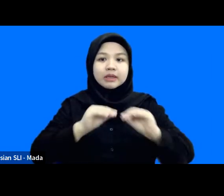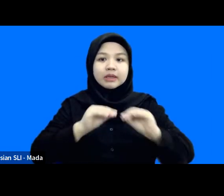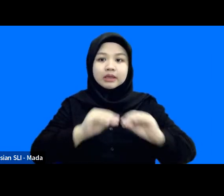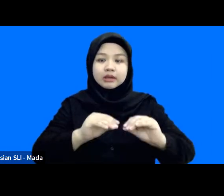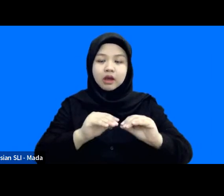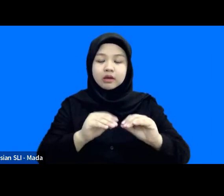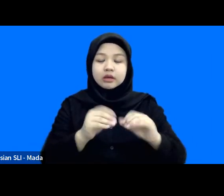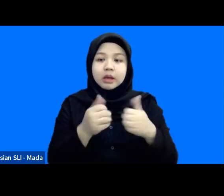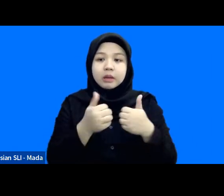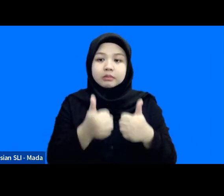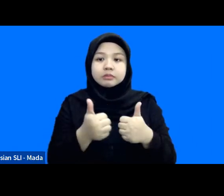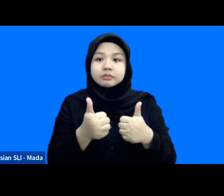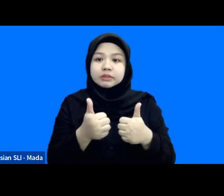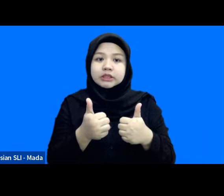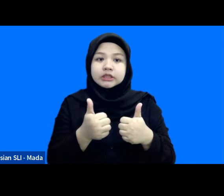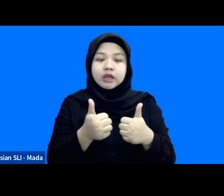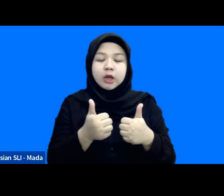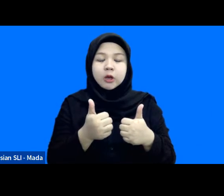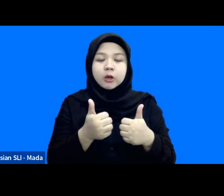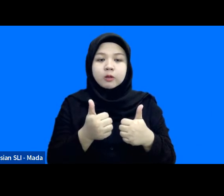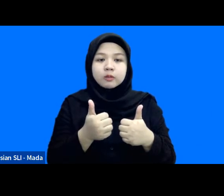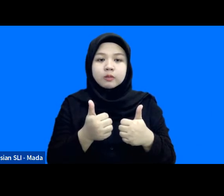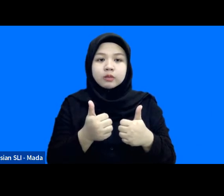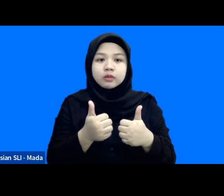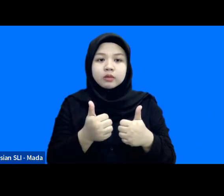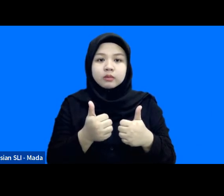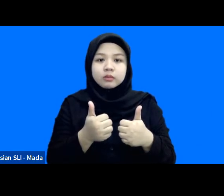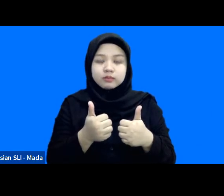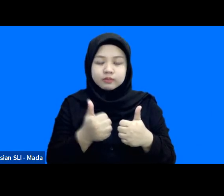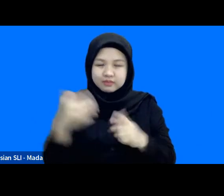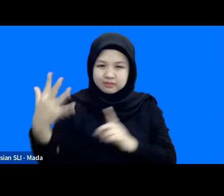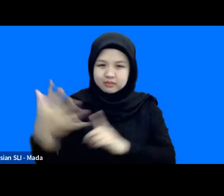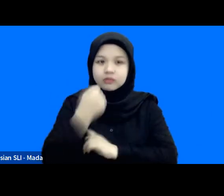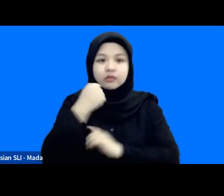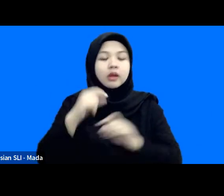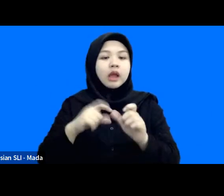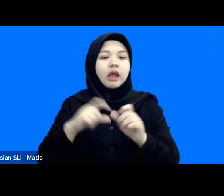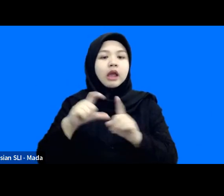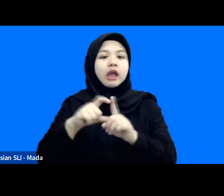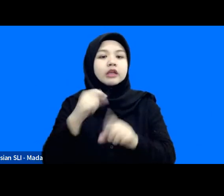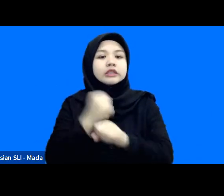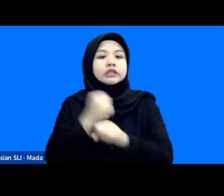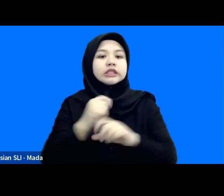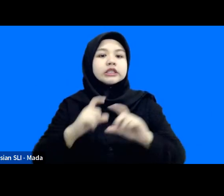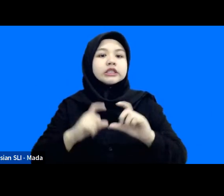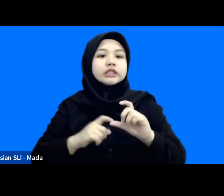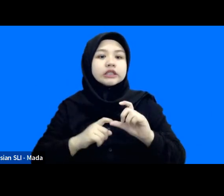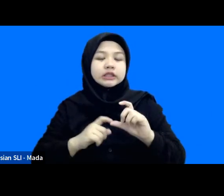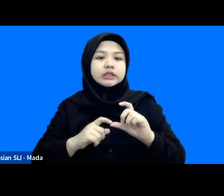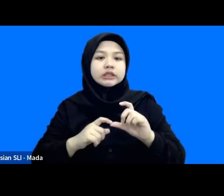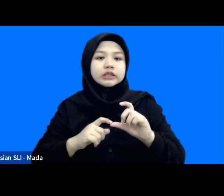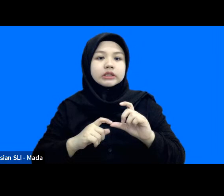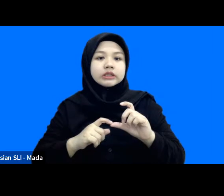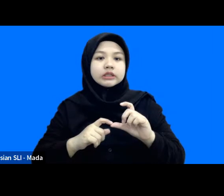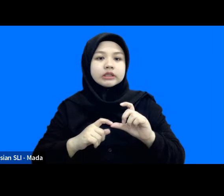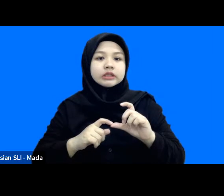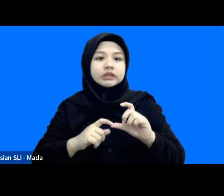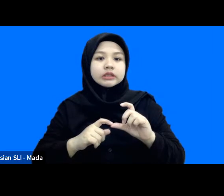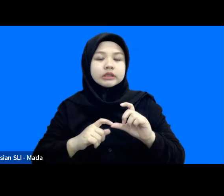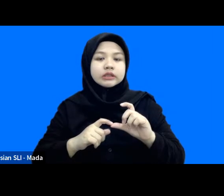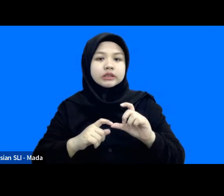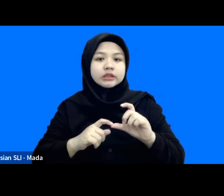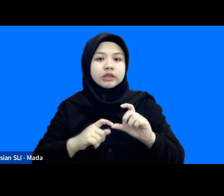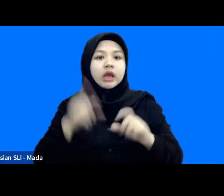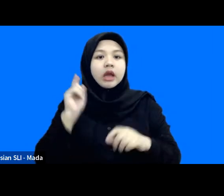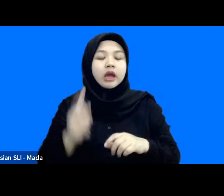Sustainable Development Goals in a full spirit to emerge stronger and start a new chapter. Last year, the Italian presidency's education